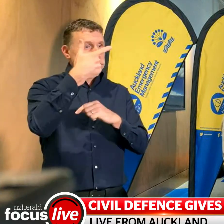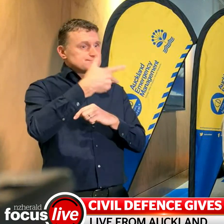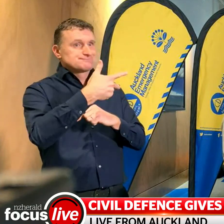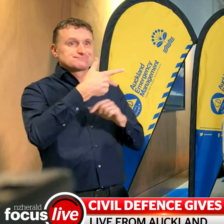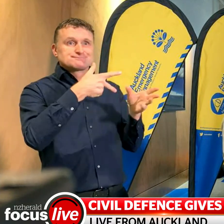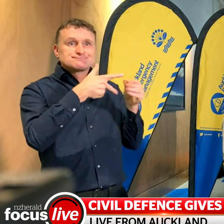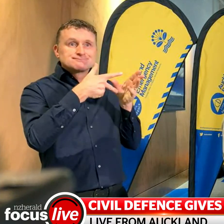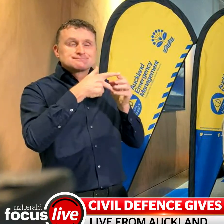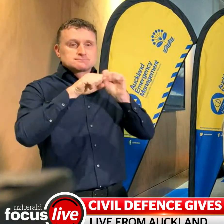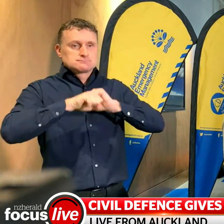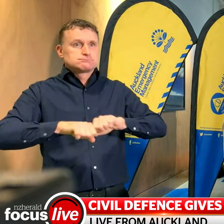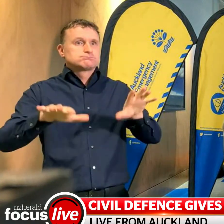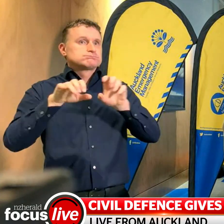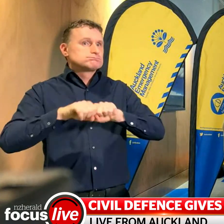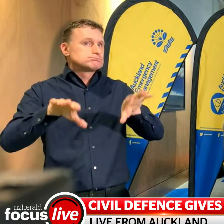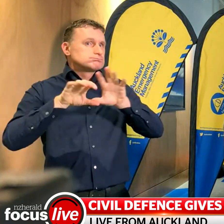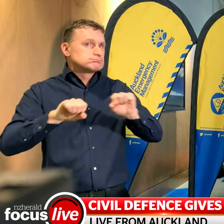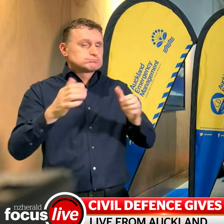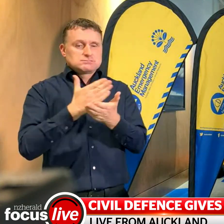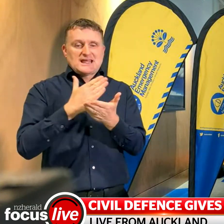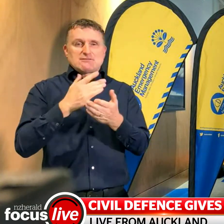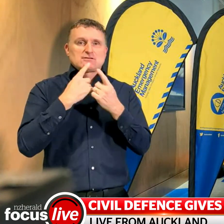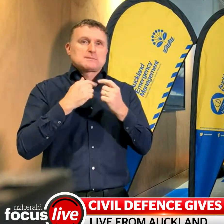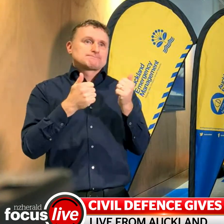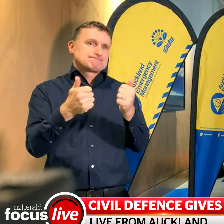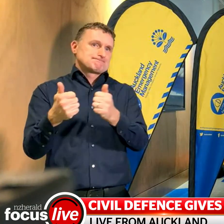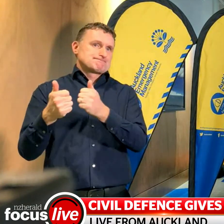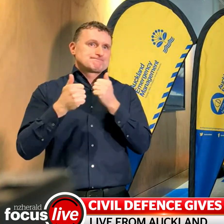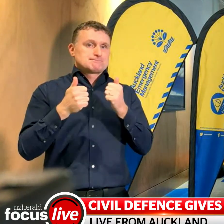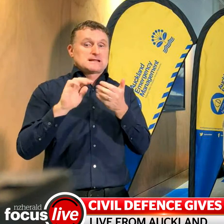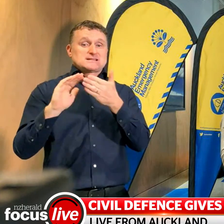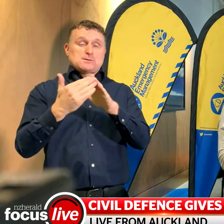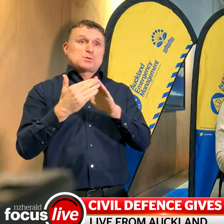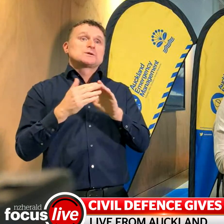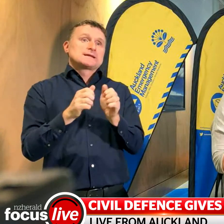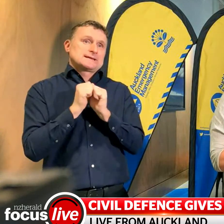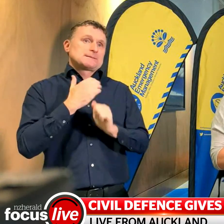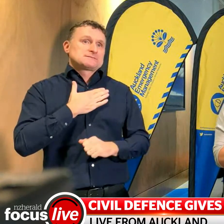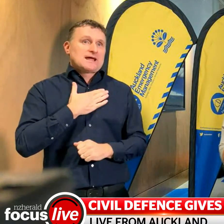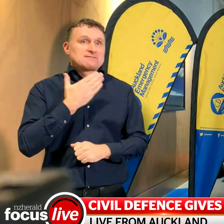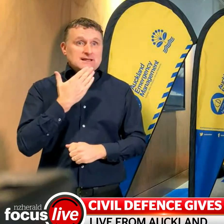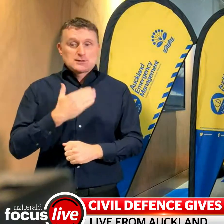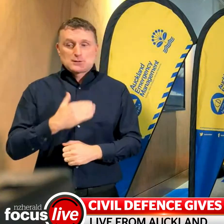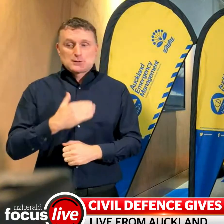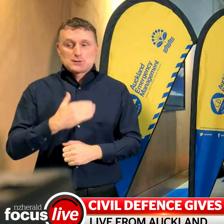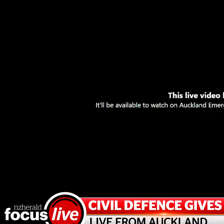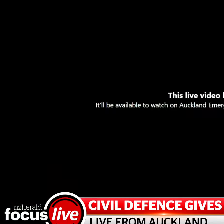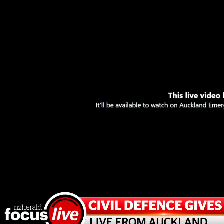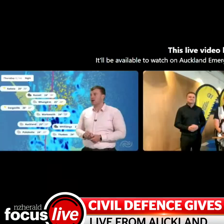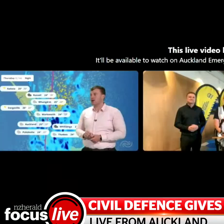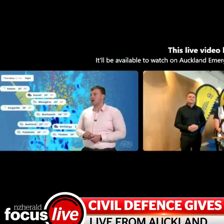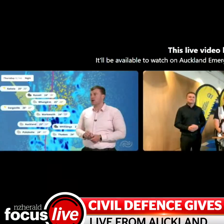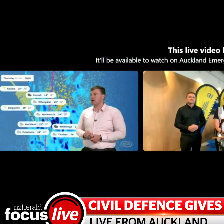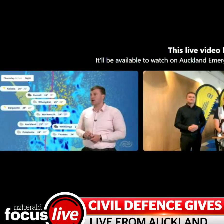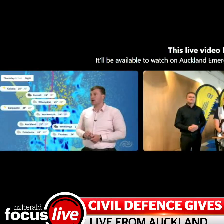these briefings, but also in sharing the information out there to our communities to keep them safe. It's much appreciated. Thank you.